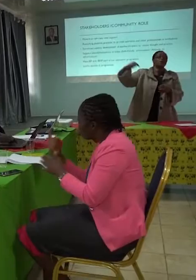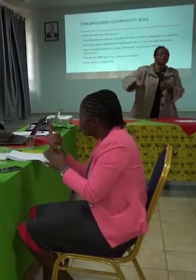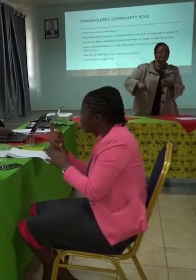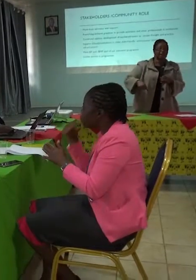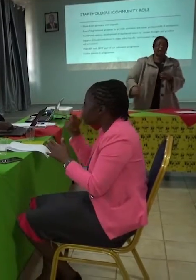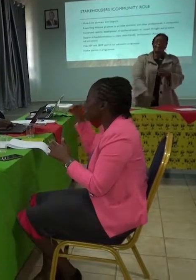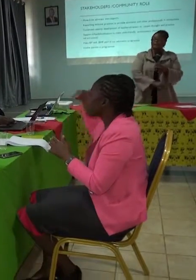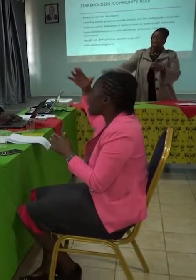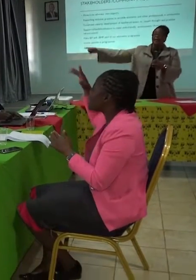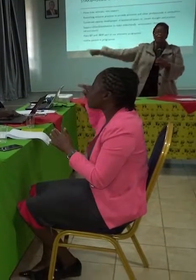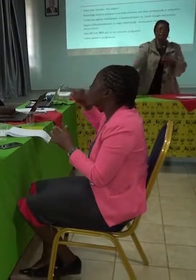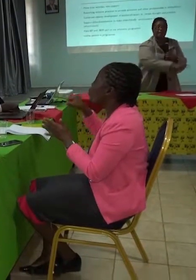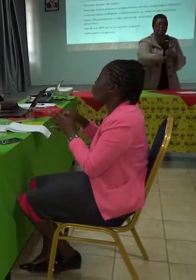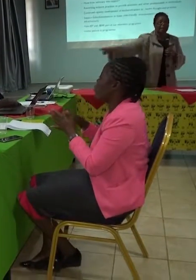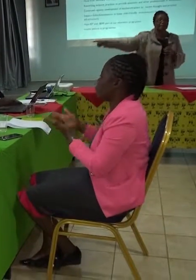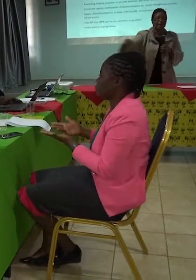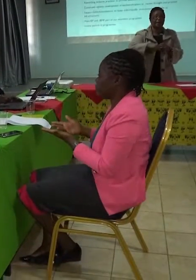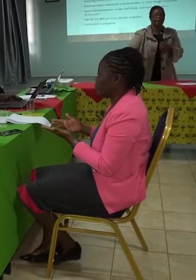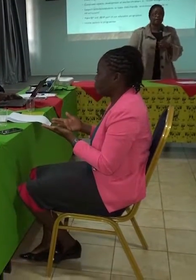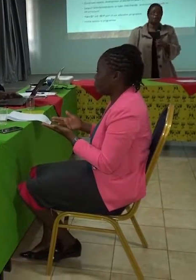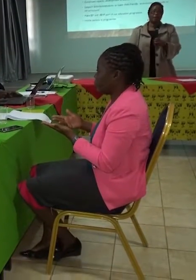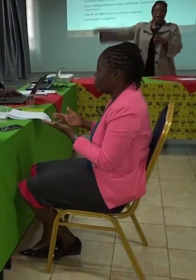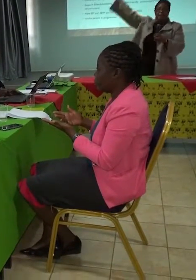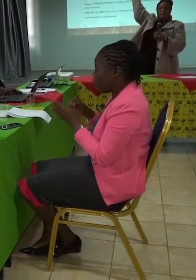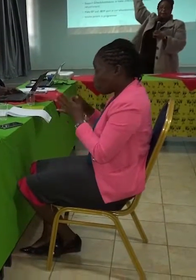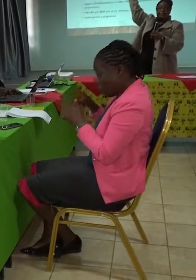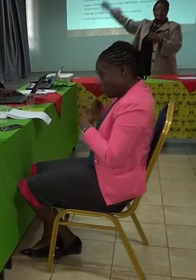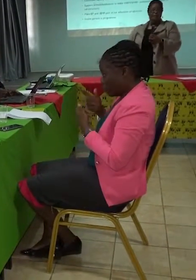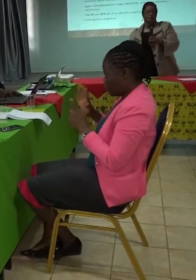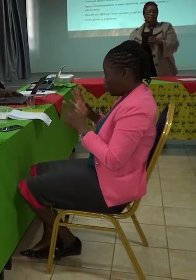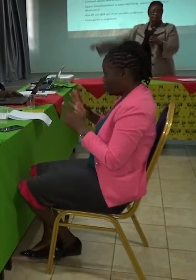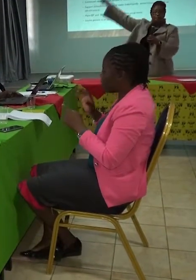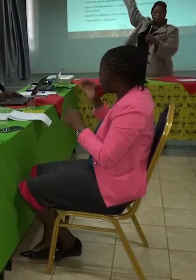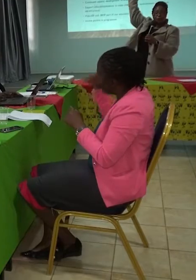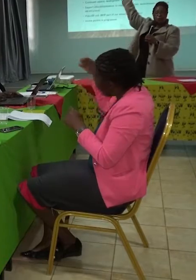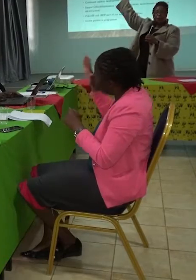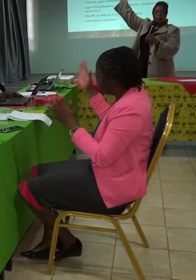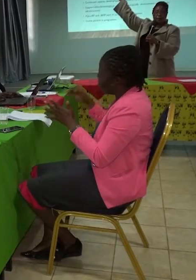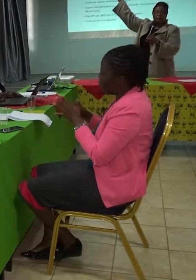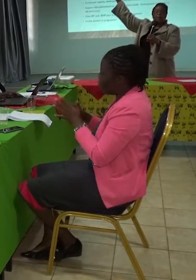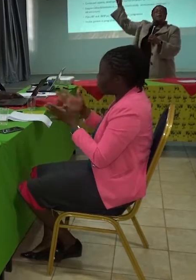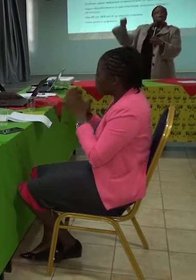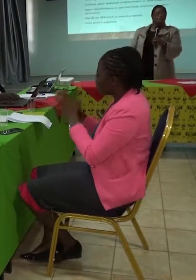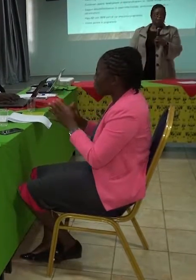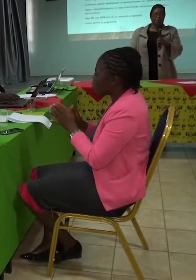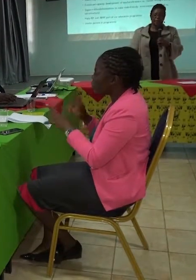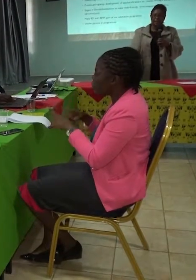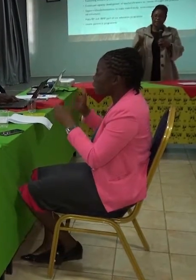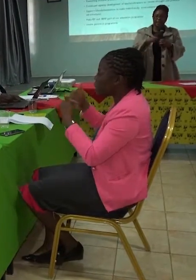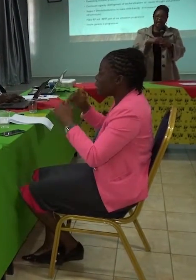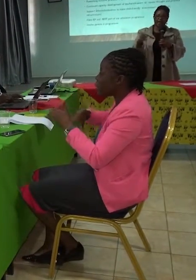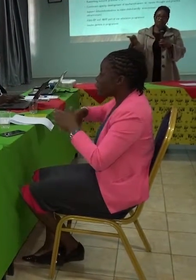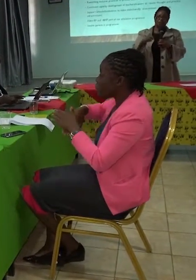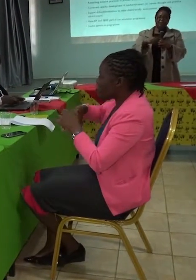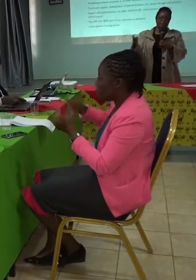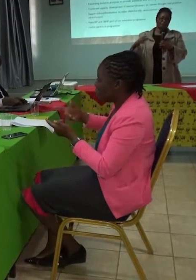look at our colleague, kama hizi kimbia na mpira namna hii, tunamfanya linesman. Si ana participate in playing football. They said it